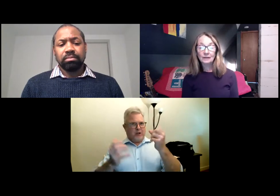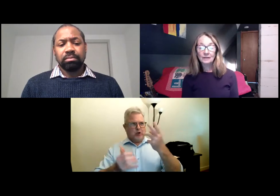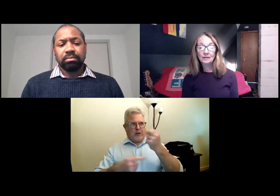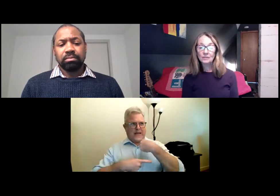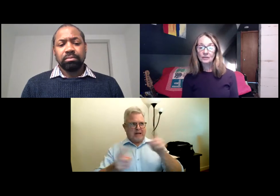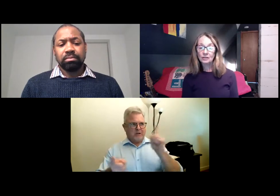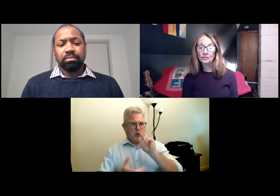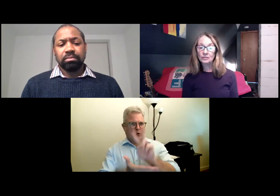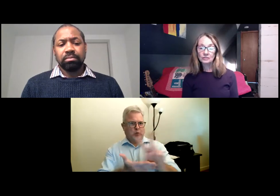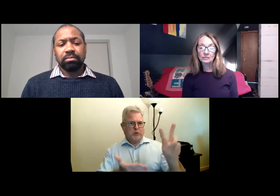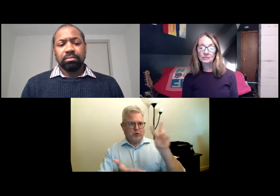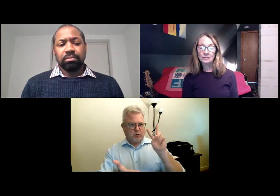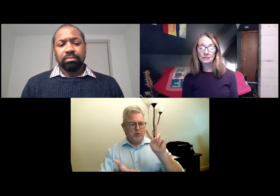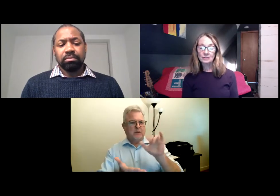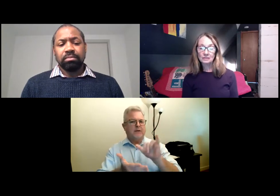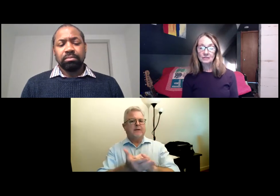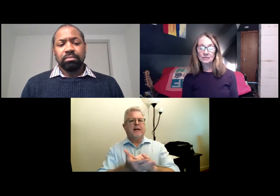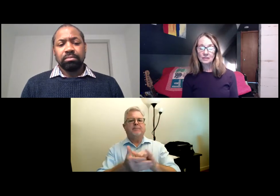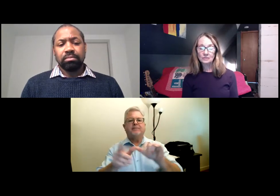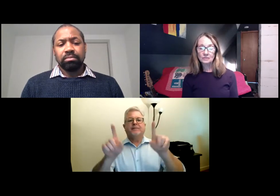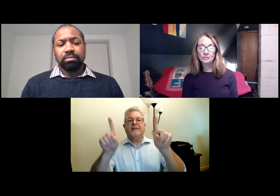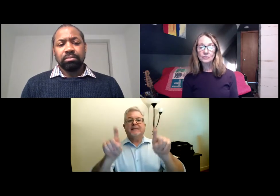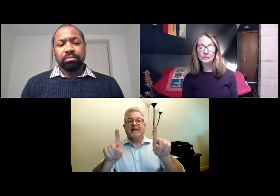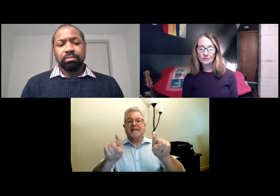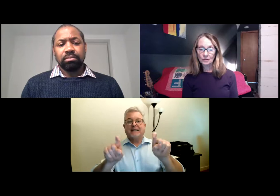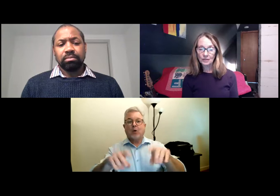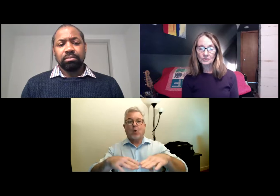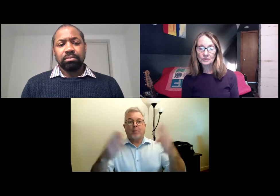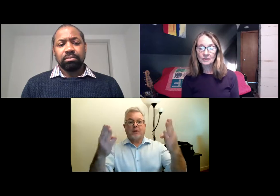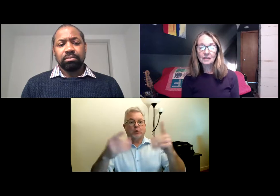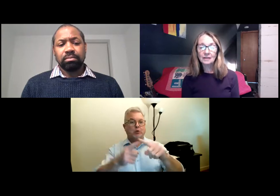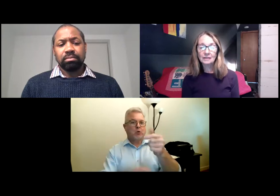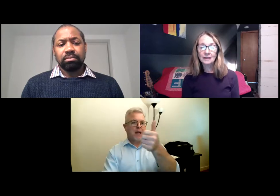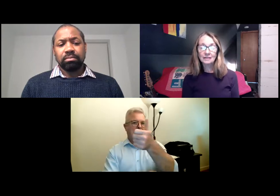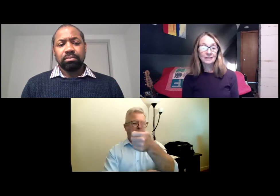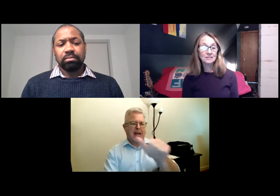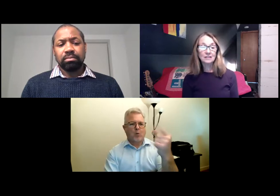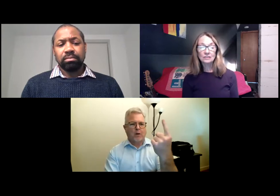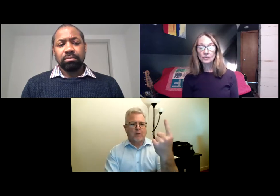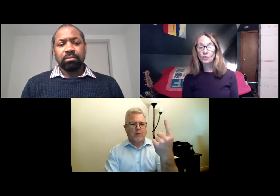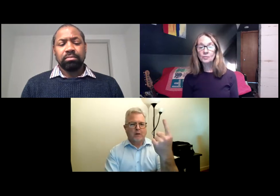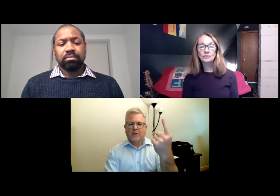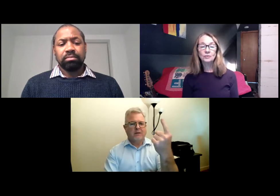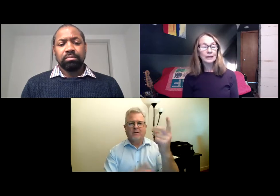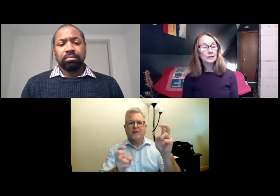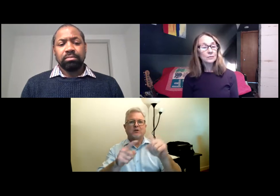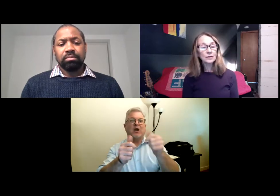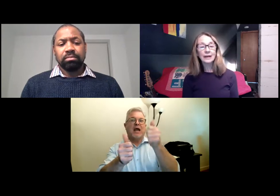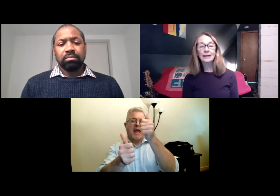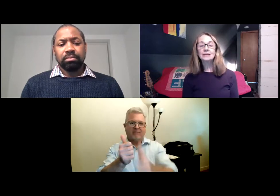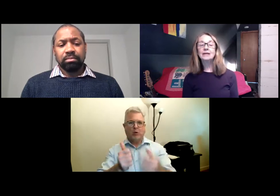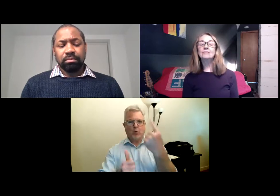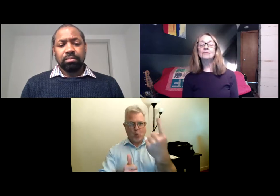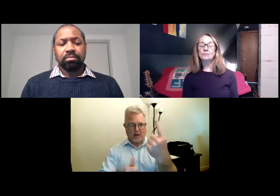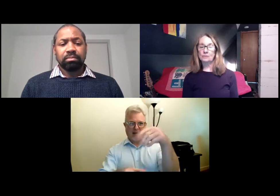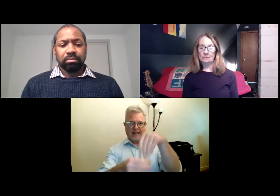And the governor encourages, I think she announced this 2 weeks ago, actually, that testing is open to anyone